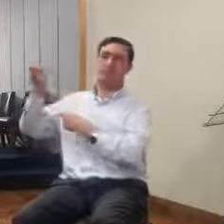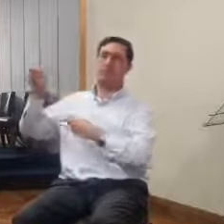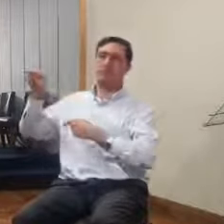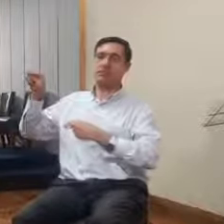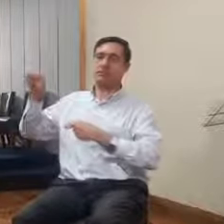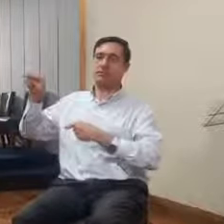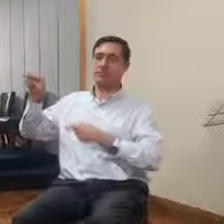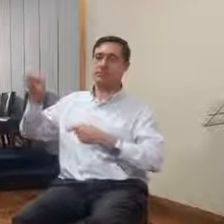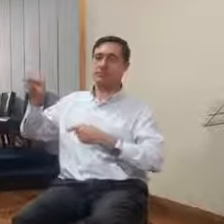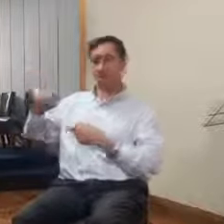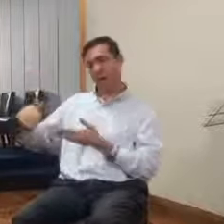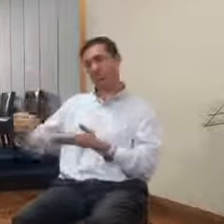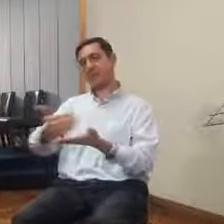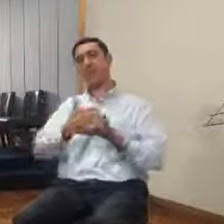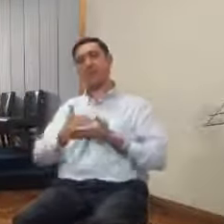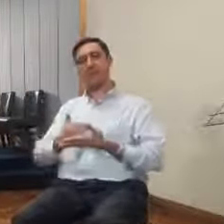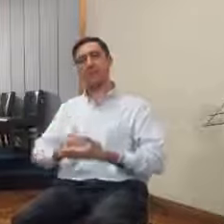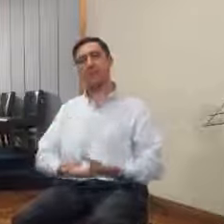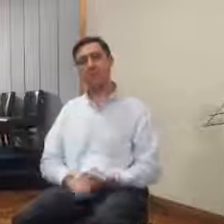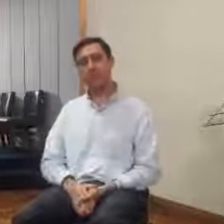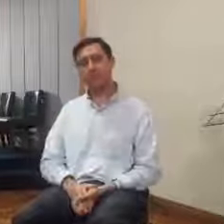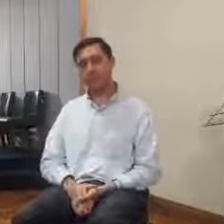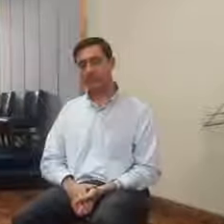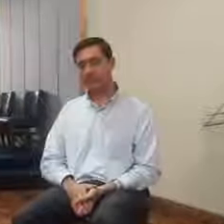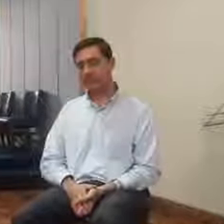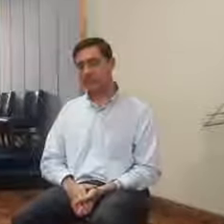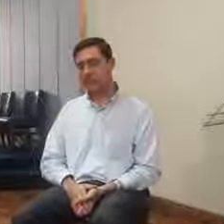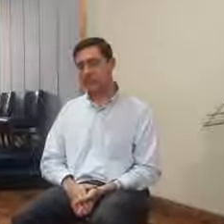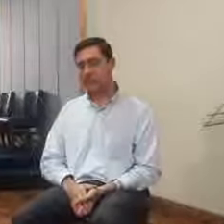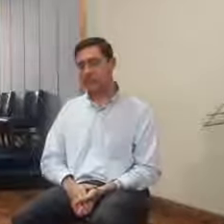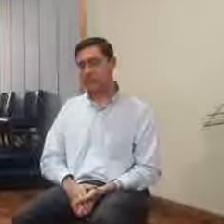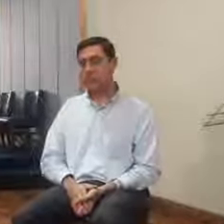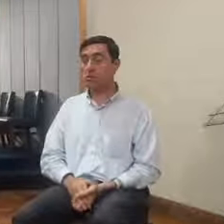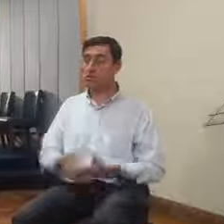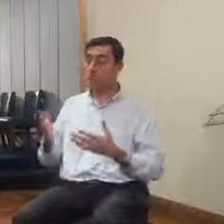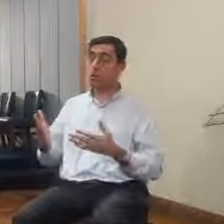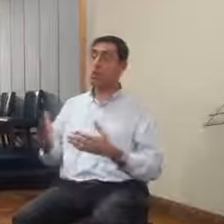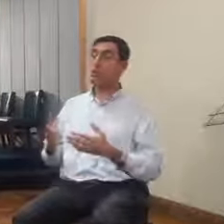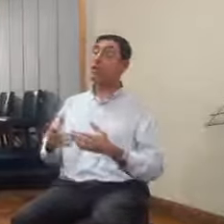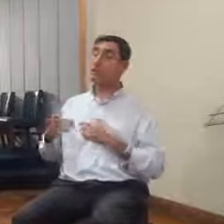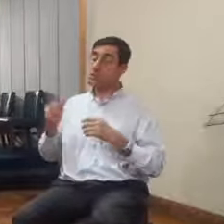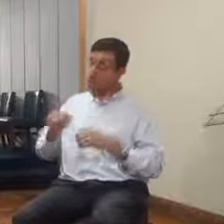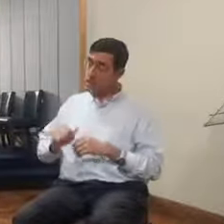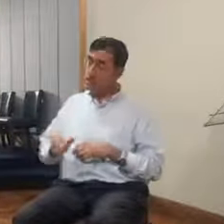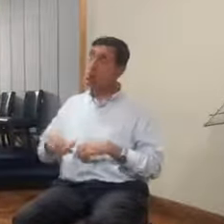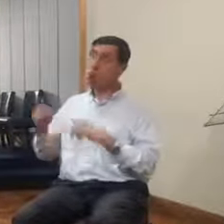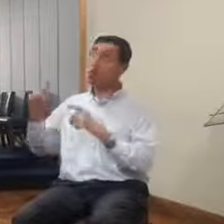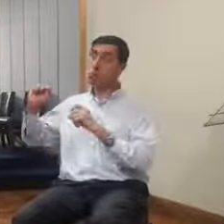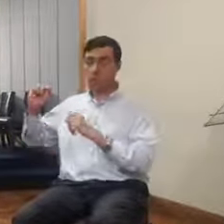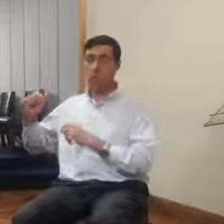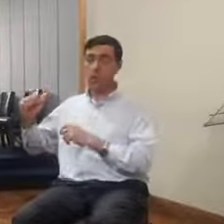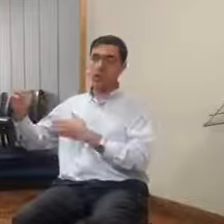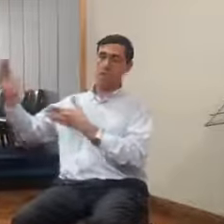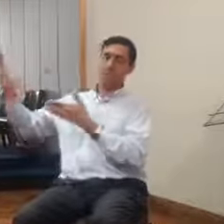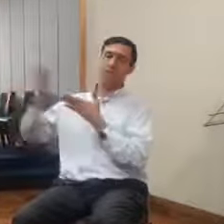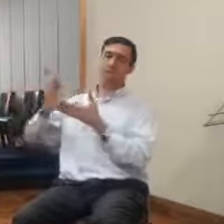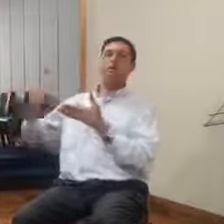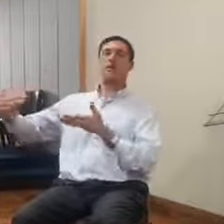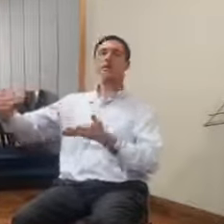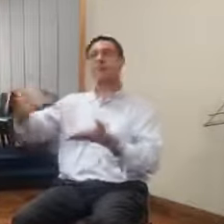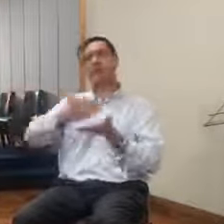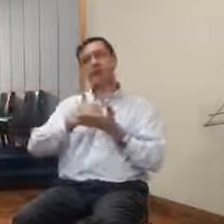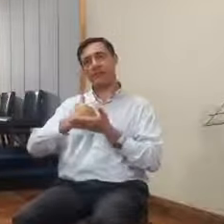ultimate fulfillment of total, great, and eternal salvation. Above everything else, but in all our desires